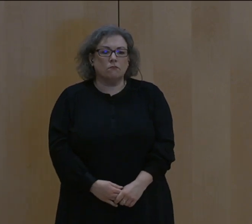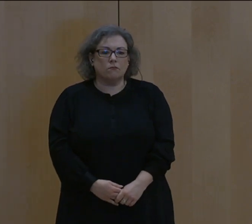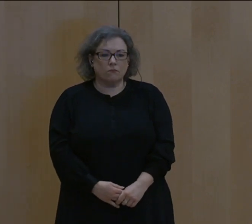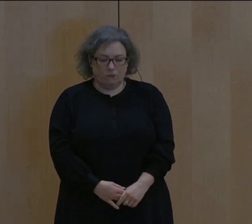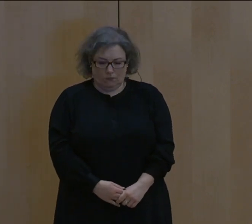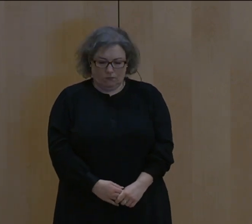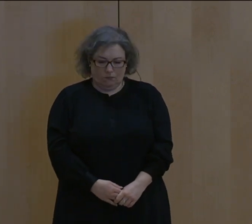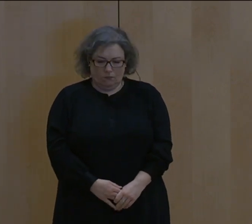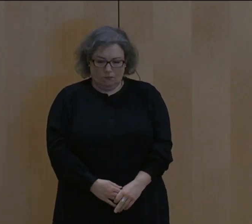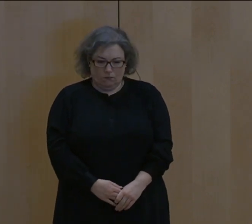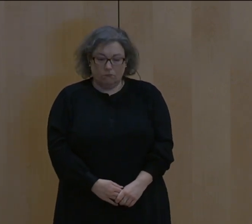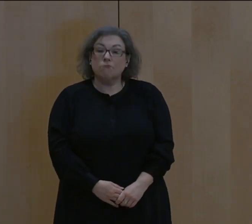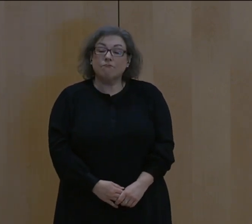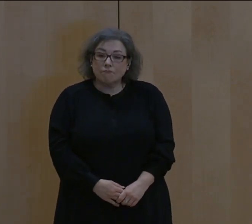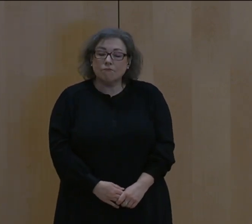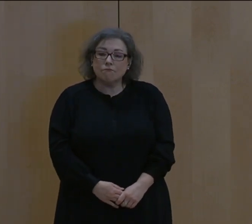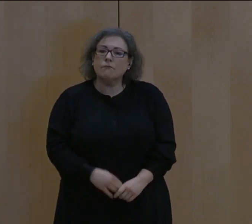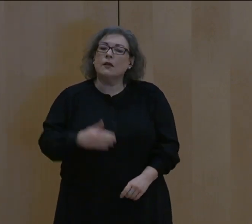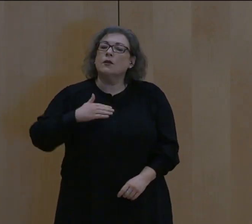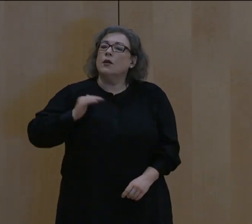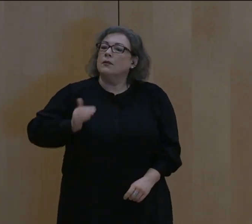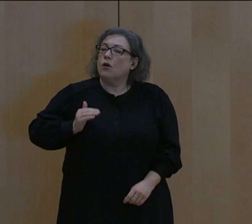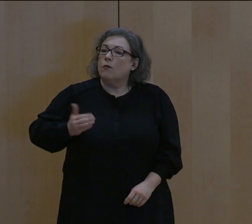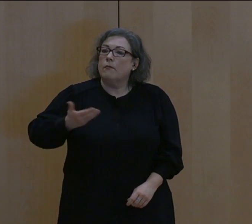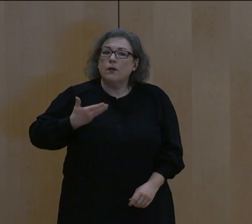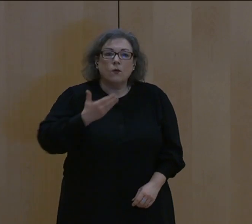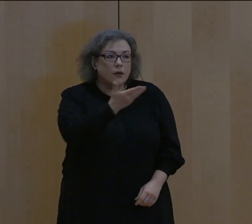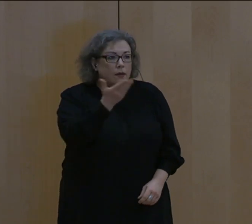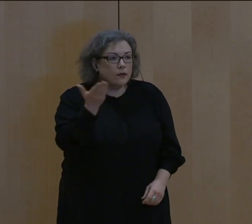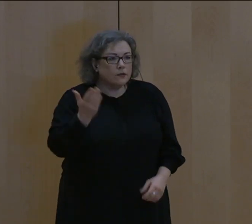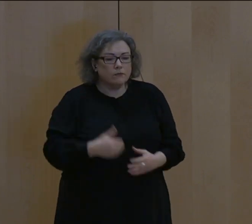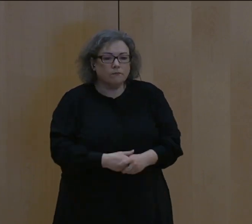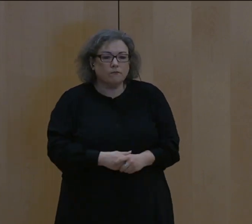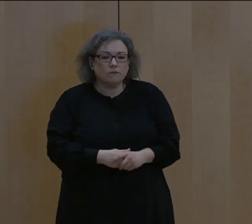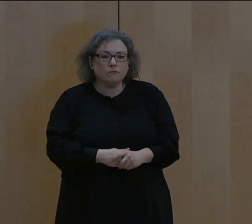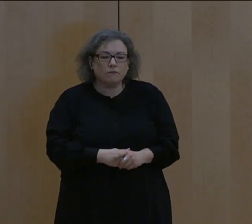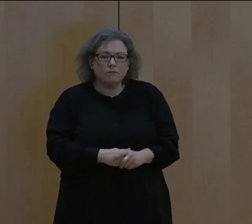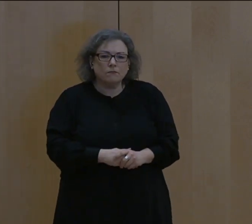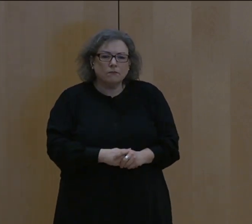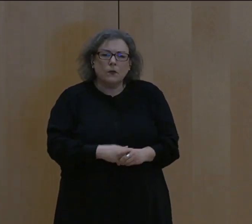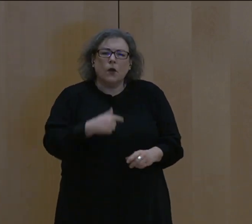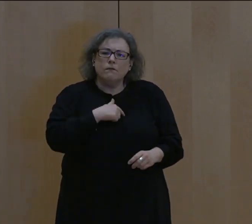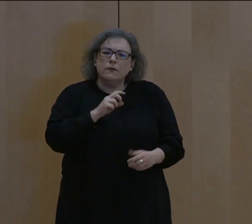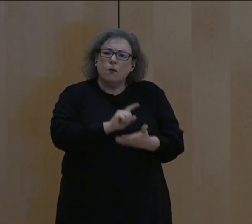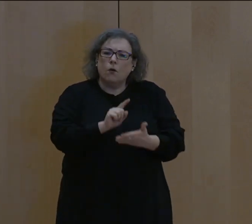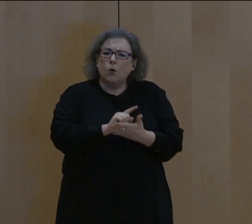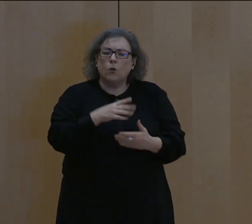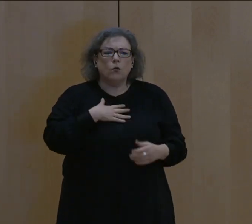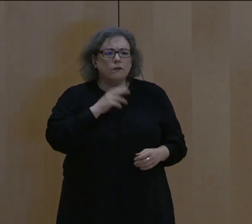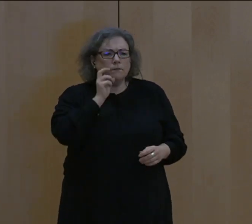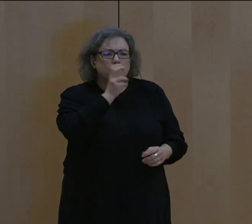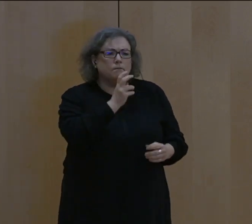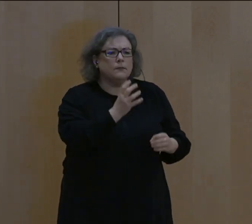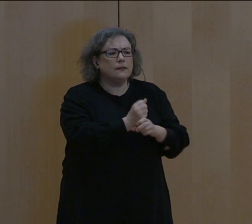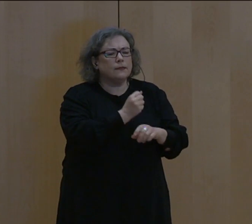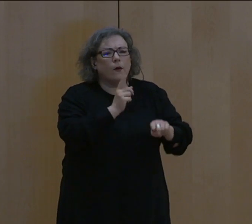Ladies and gentlemen, often we like to look for nuances. We prefer not to see things purely in black or white, good or